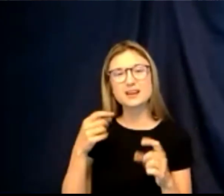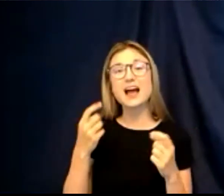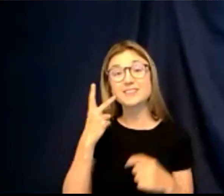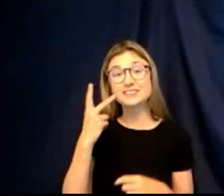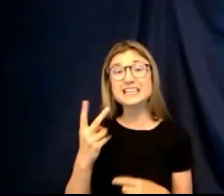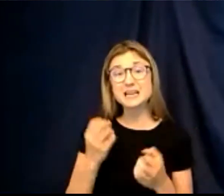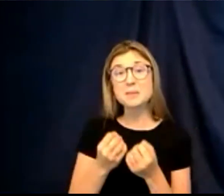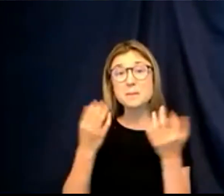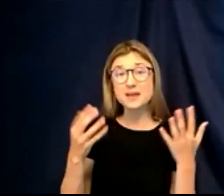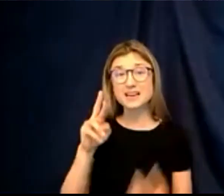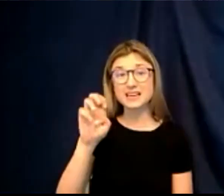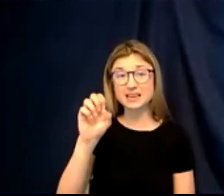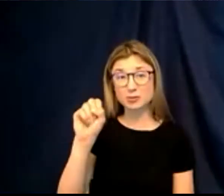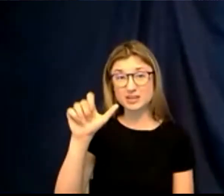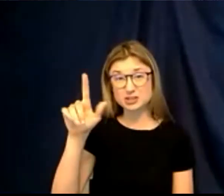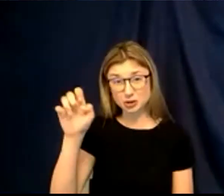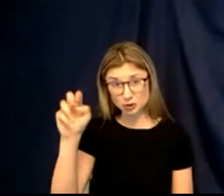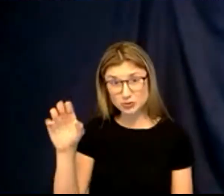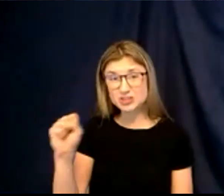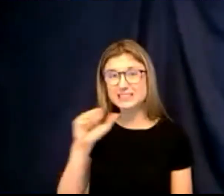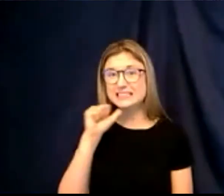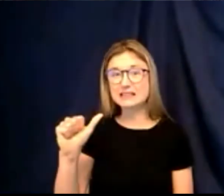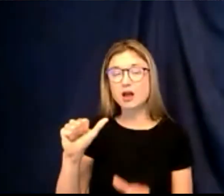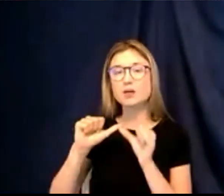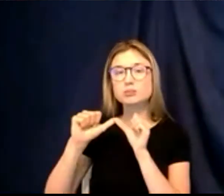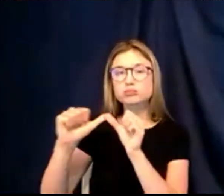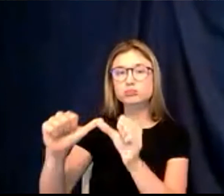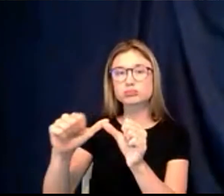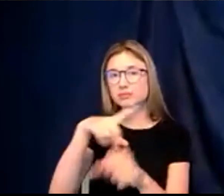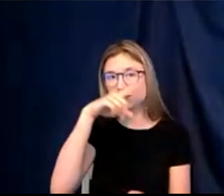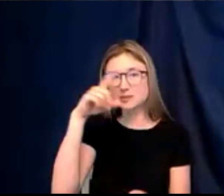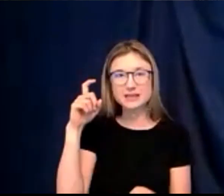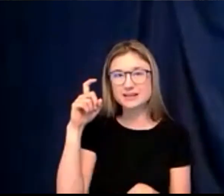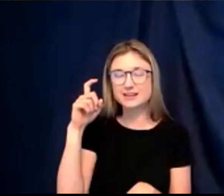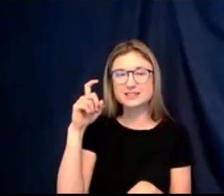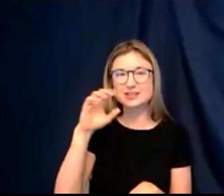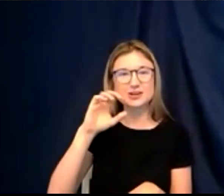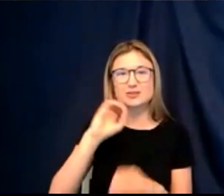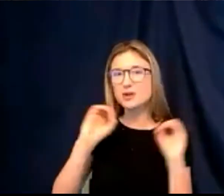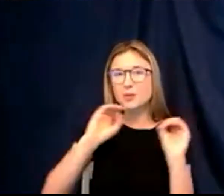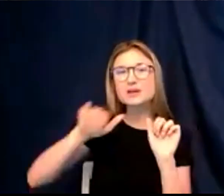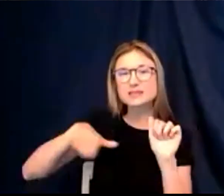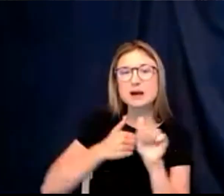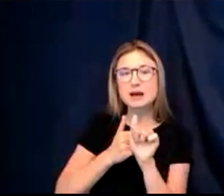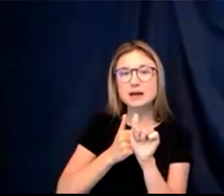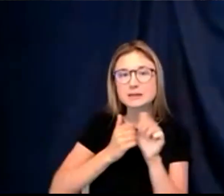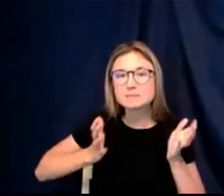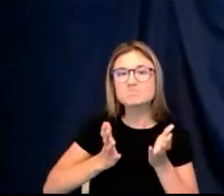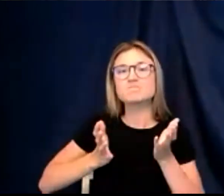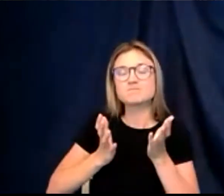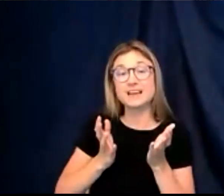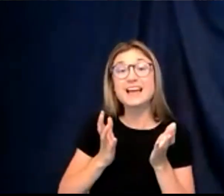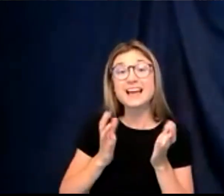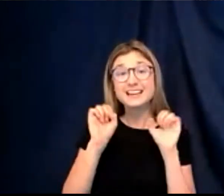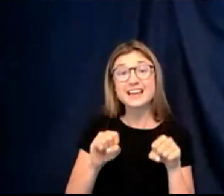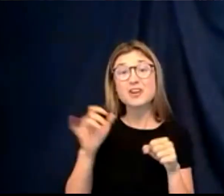resolutions not move forward because there's nobody behind pushing it. And the same thing can happen with the law if we don't make sure that it's, you know.